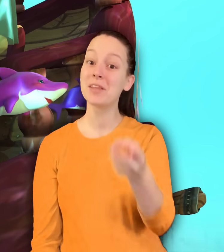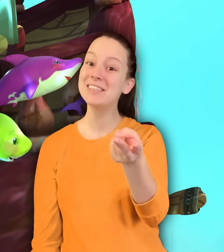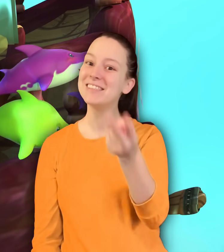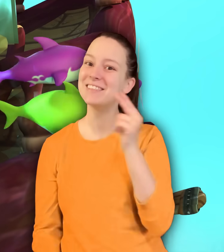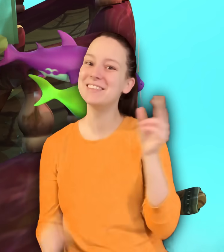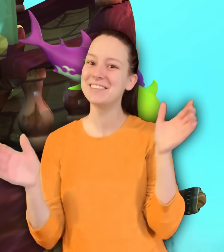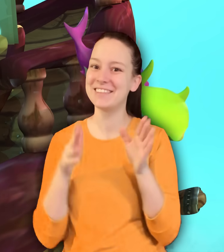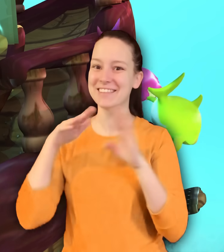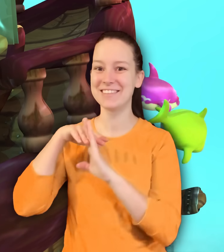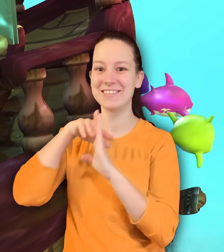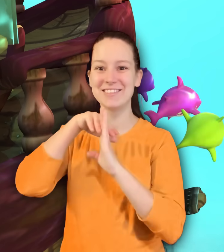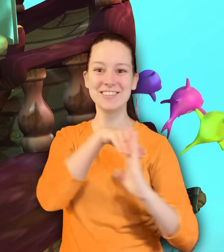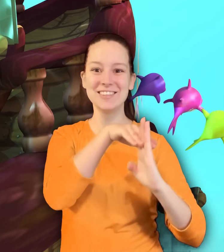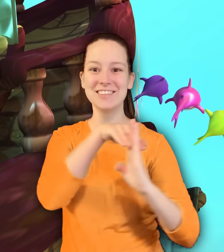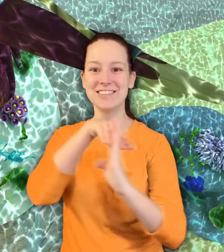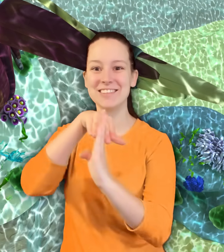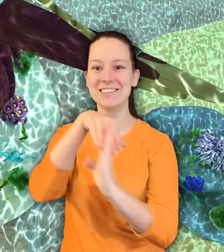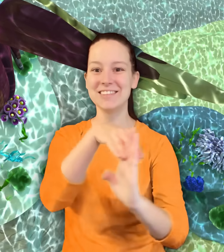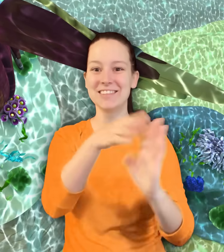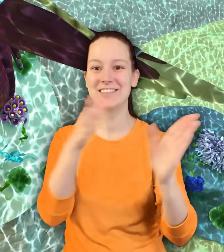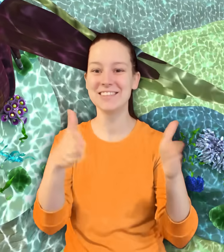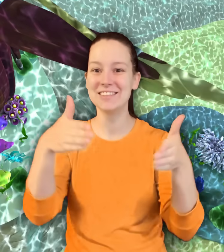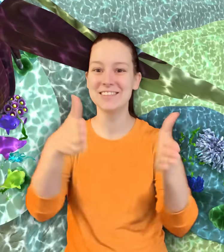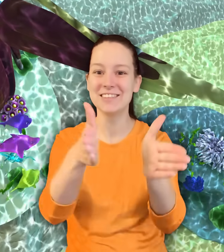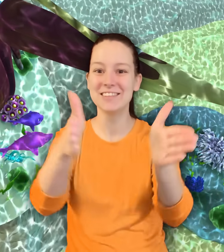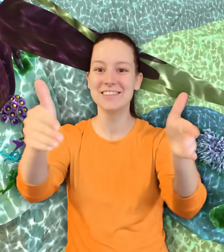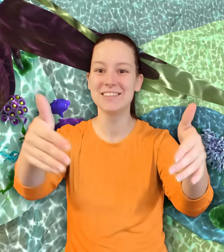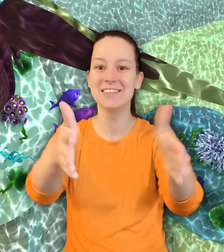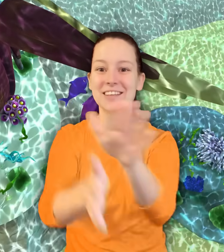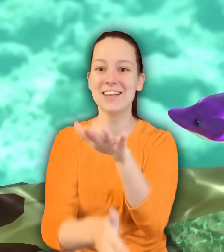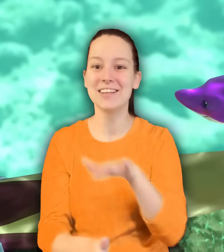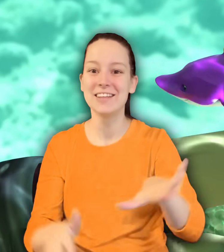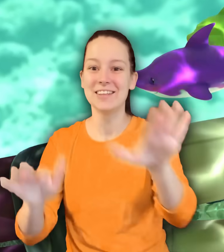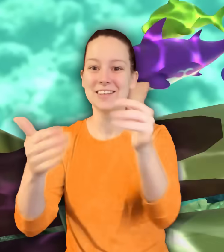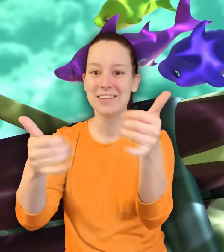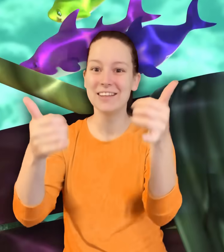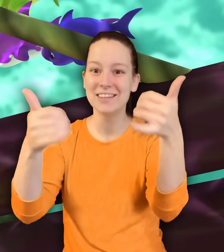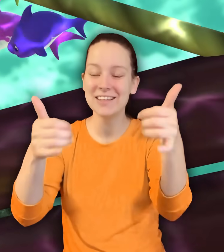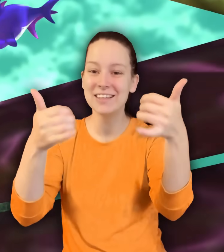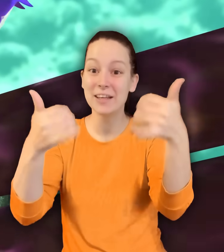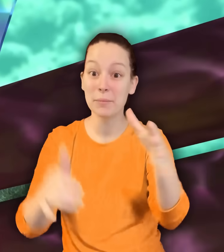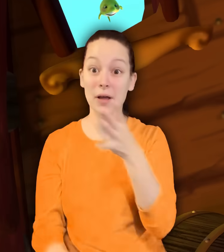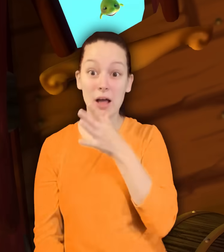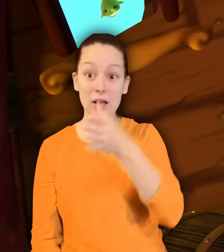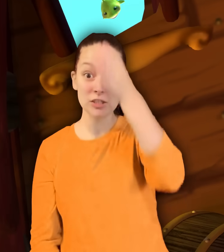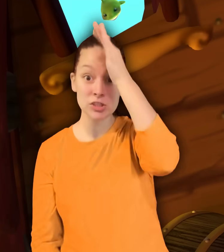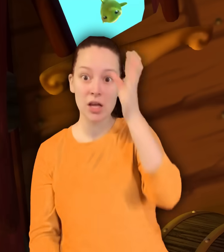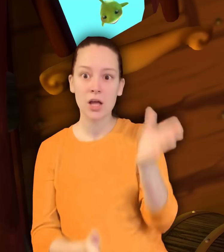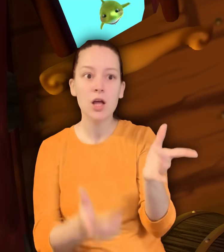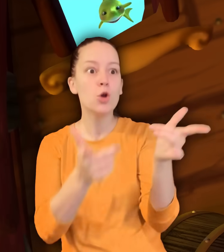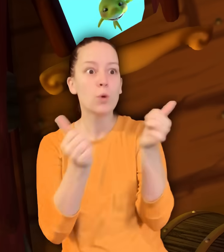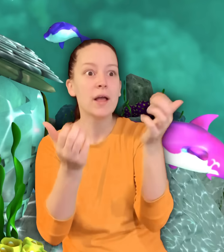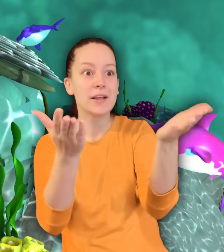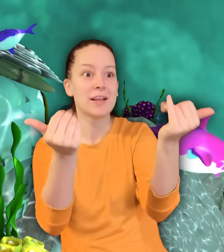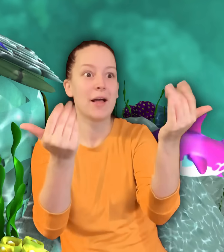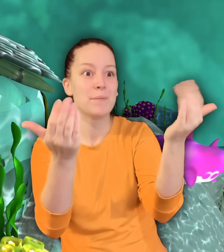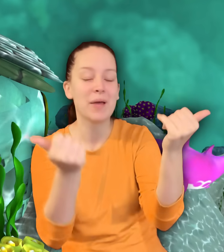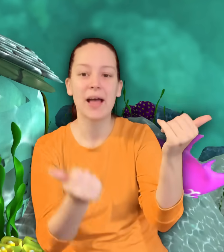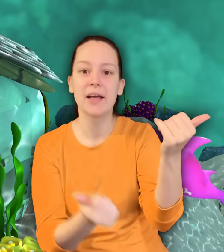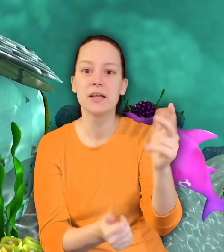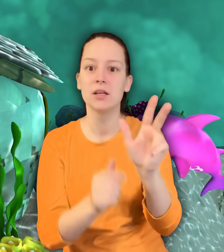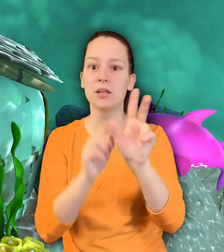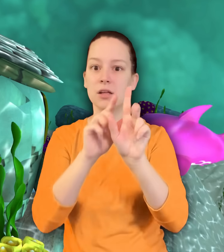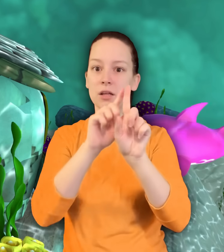Two Little Sharks went swimming one day Down in the bay where all the sharks play Mummy Sharks said,